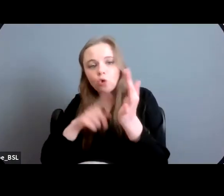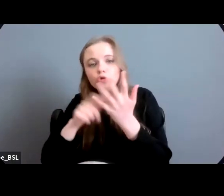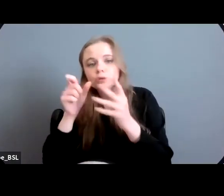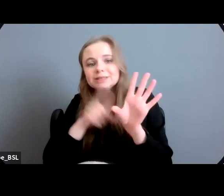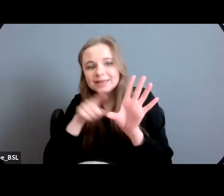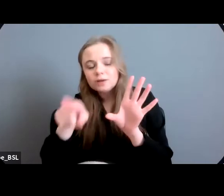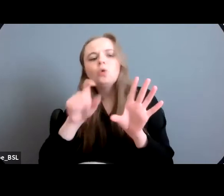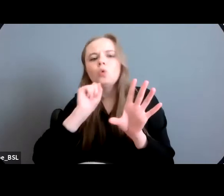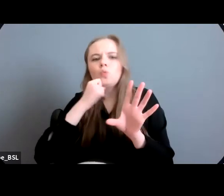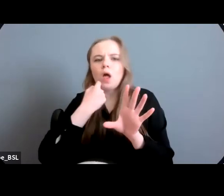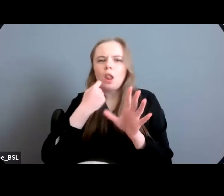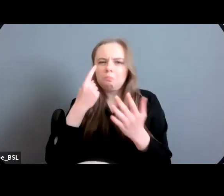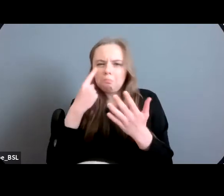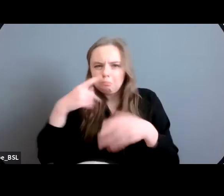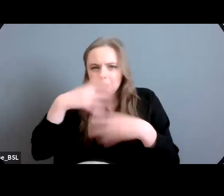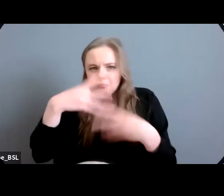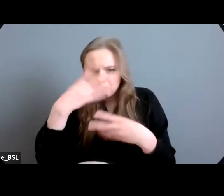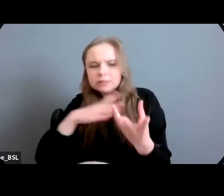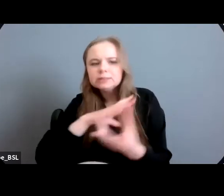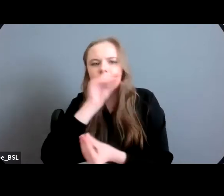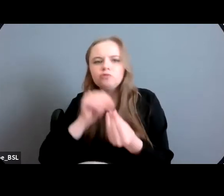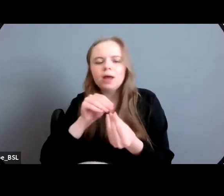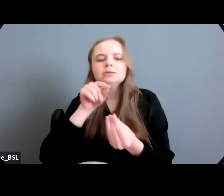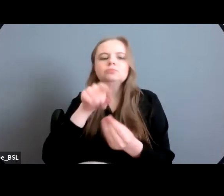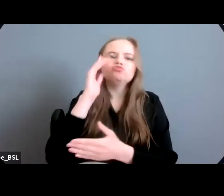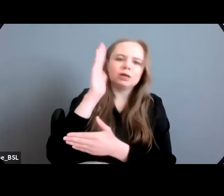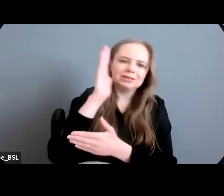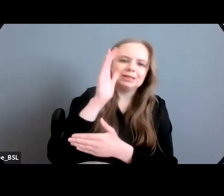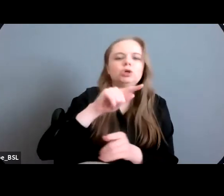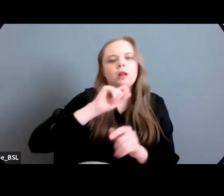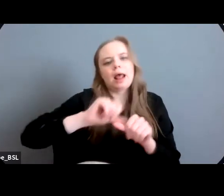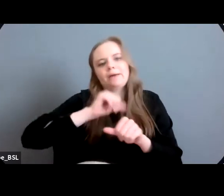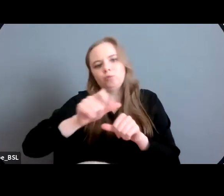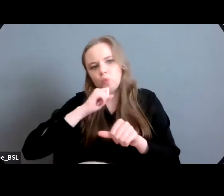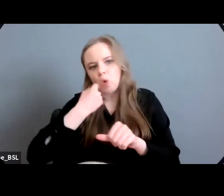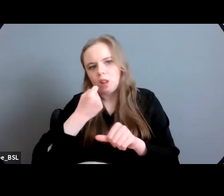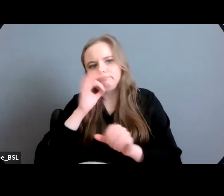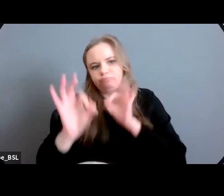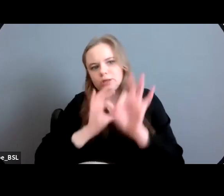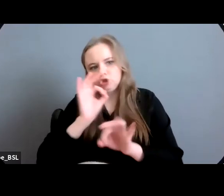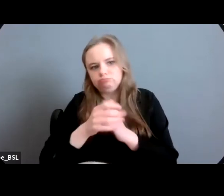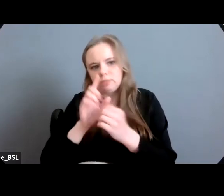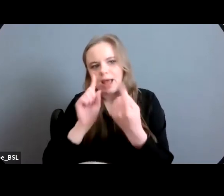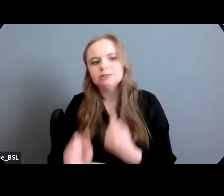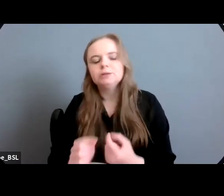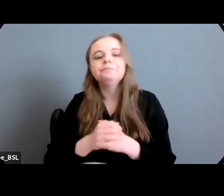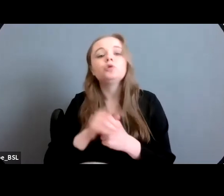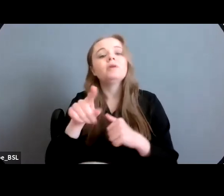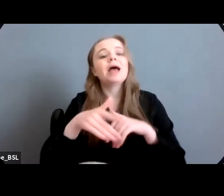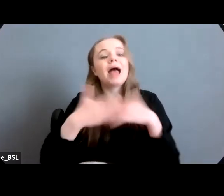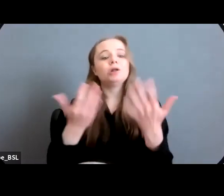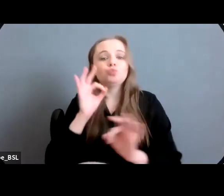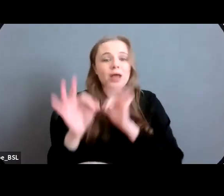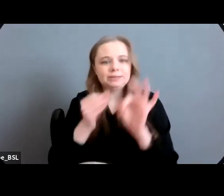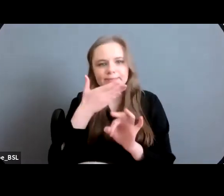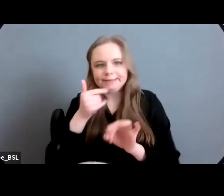we'll kind of summarize and finish up the core presentation, and then we'll come to the kind of Q&A point. So if anyone else has anything else they'd like to ask Lucy directly, do pop